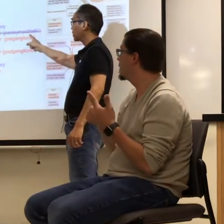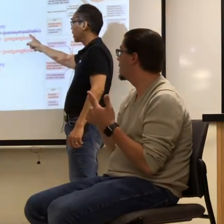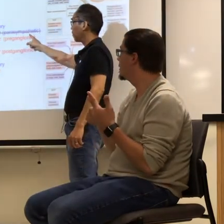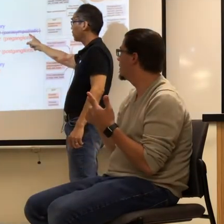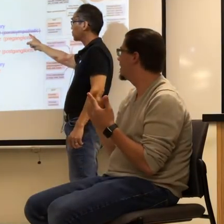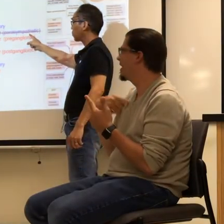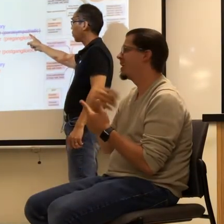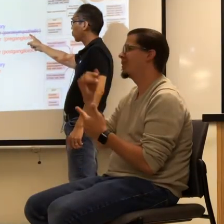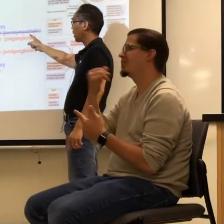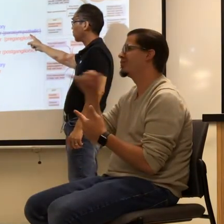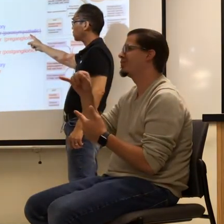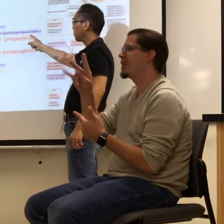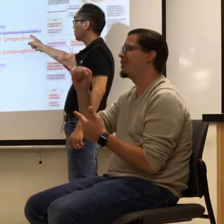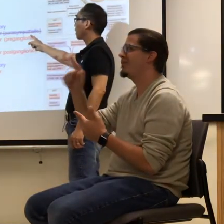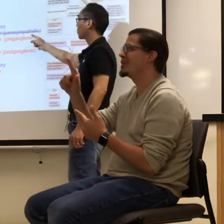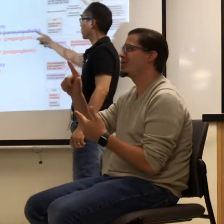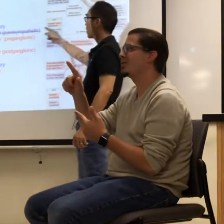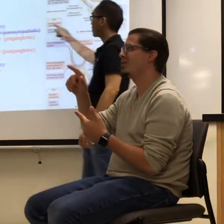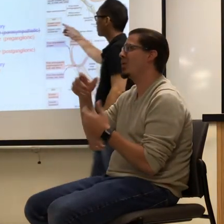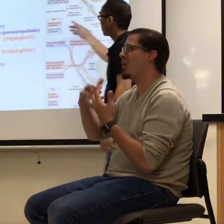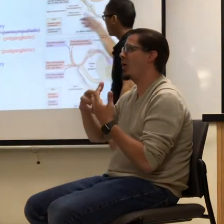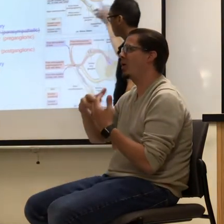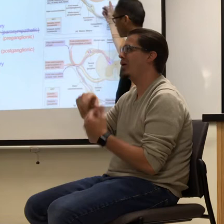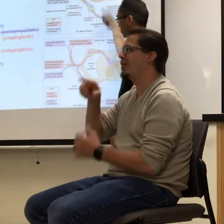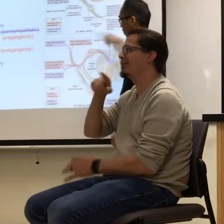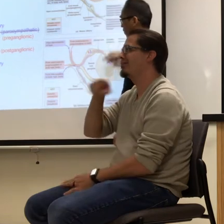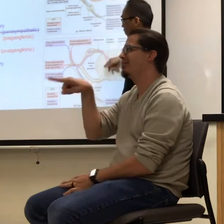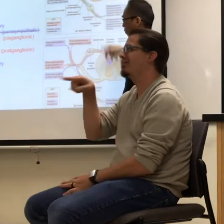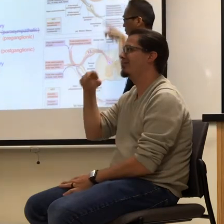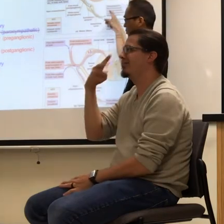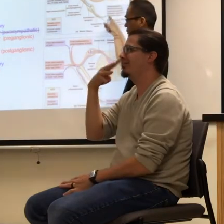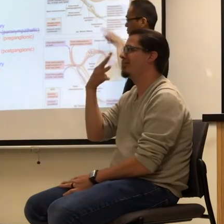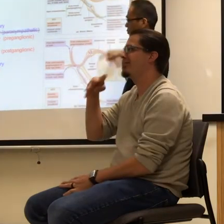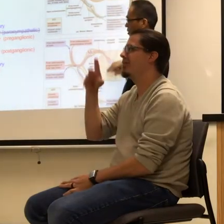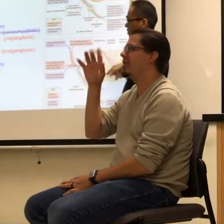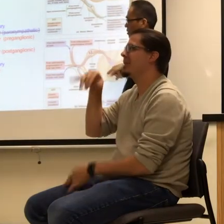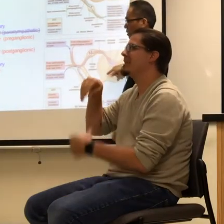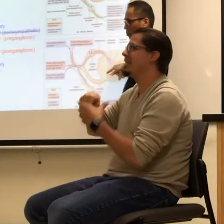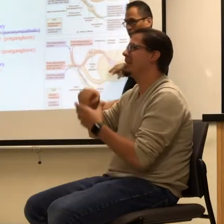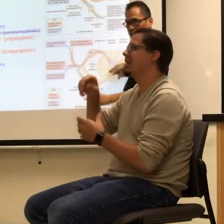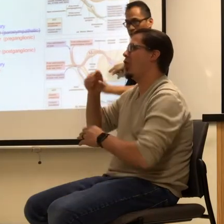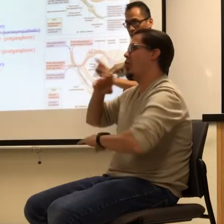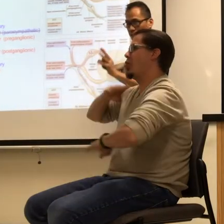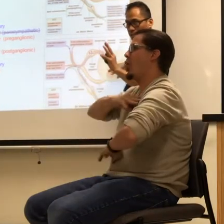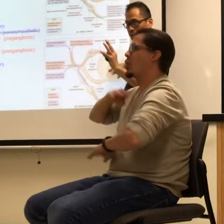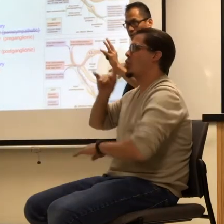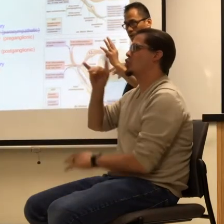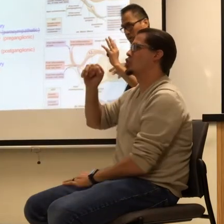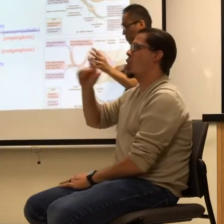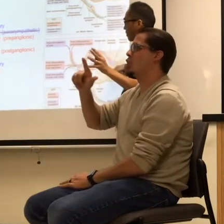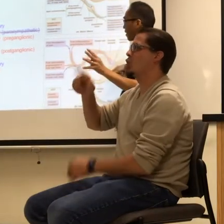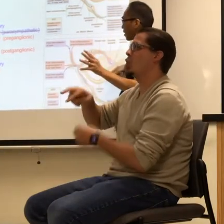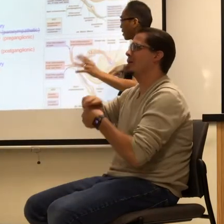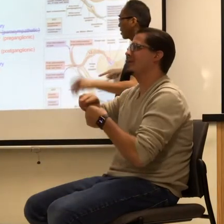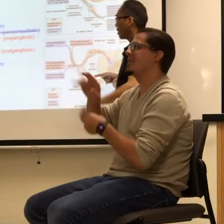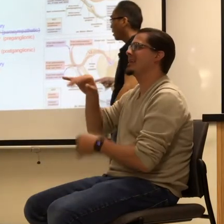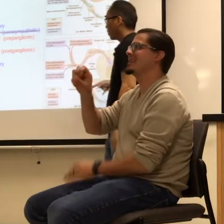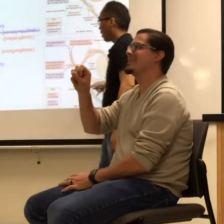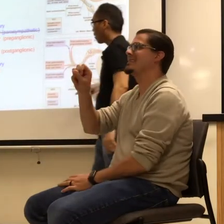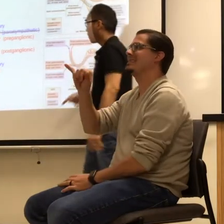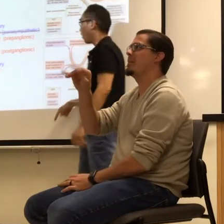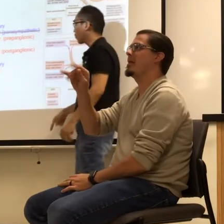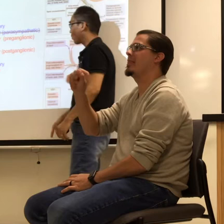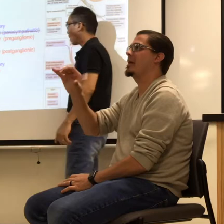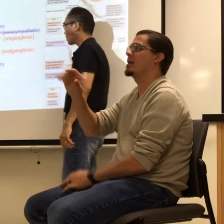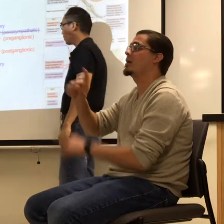I cross out visceral motor parasympathetic because this is within the thoracodorsal region, so it's sympathetic.